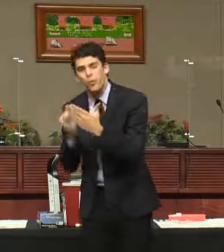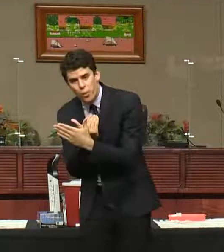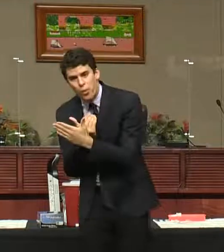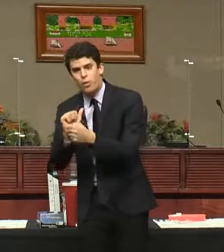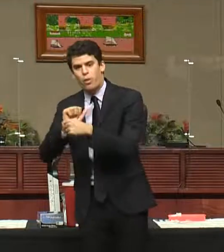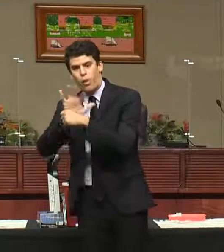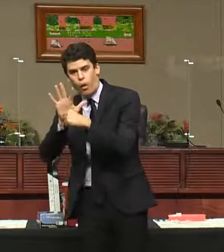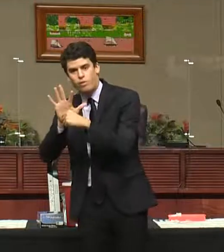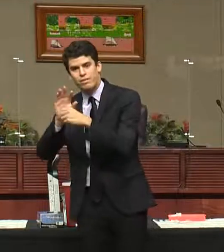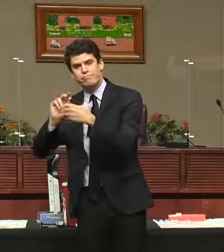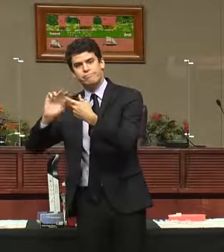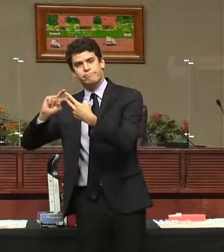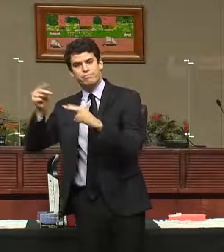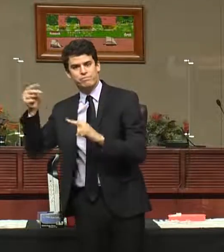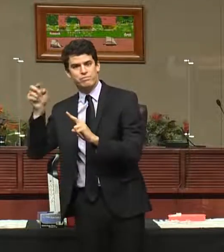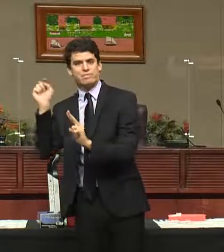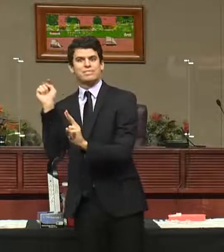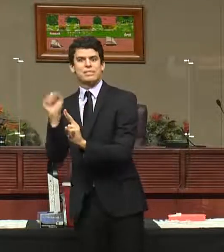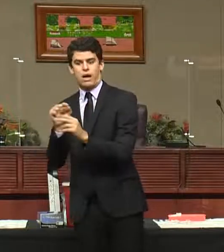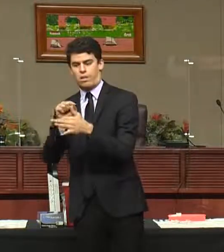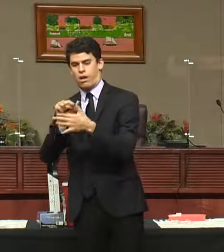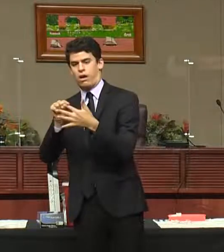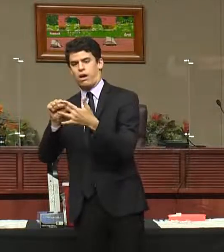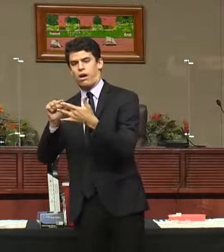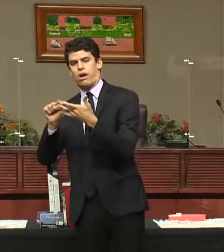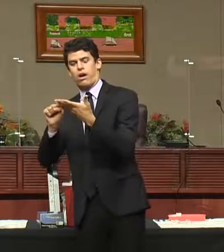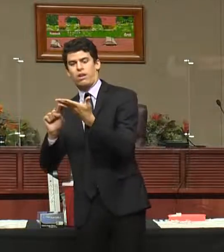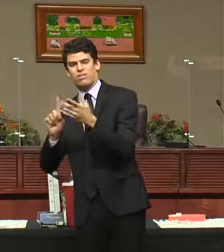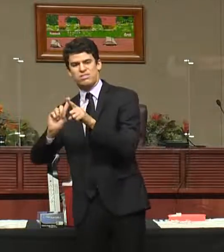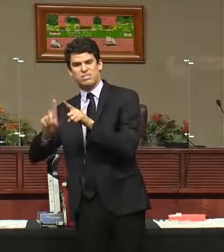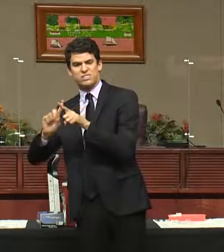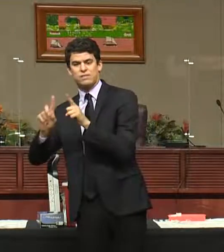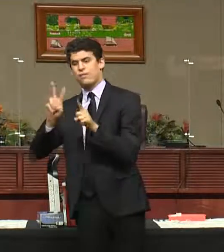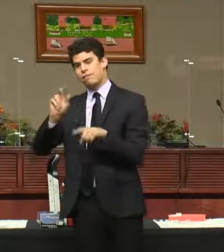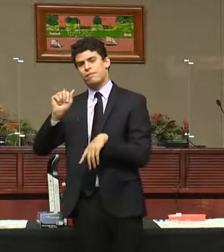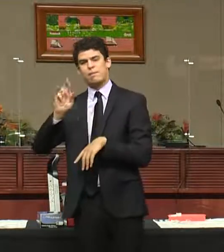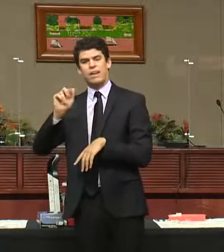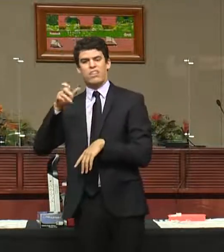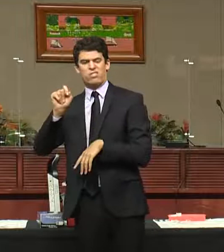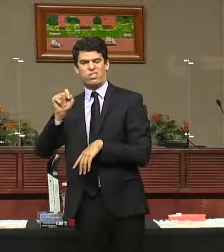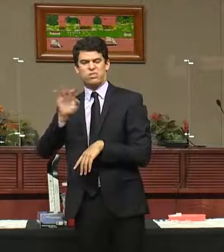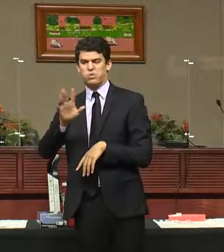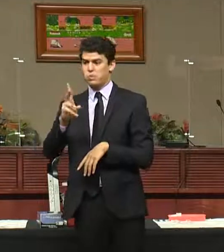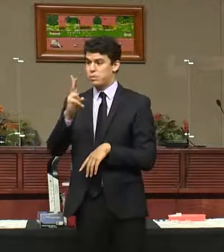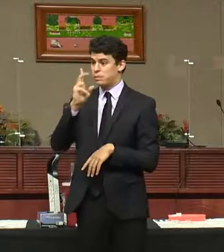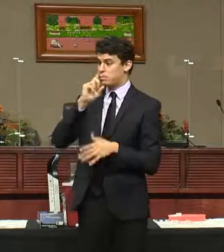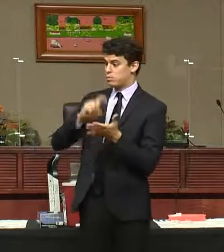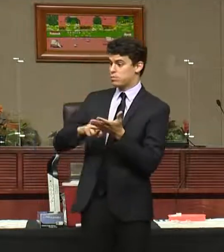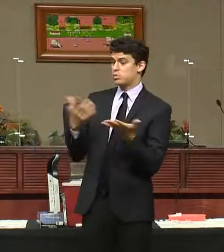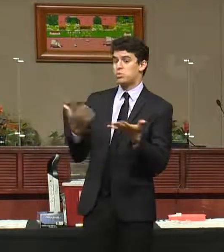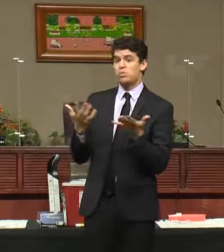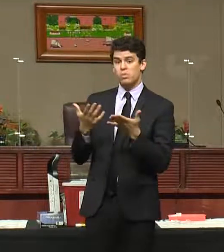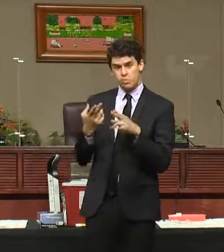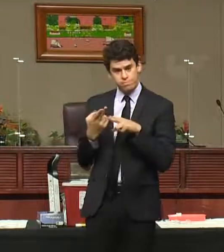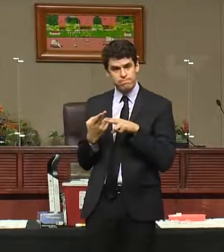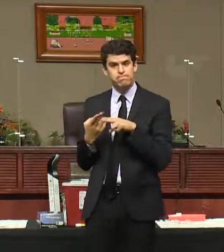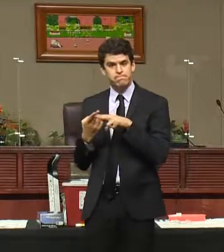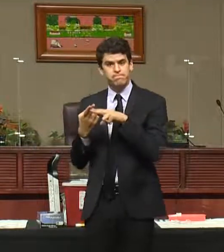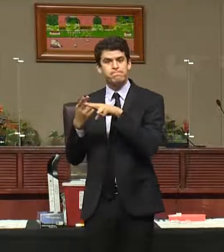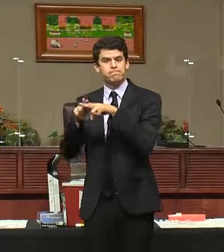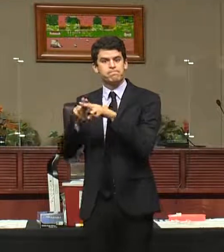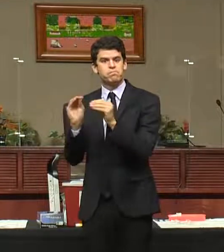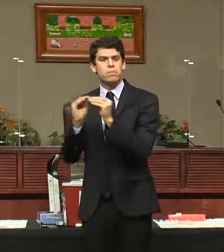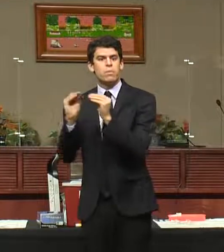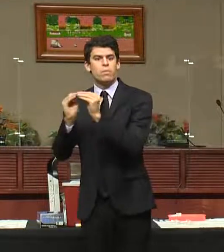also of variant origin. So it continues to increase across age groups. For